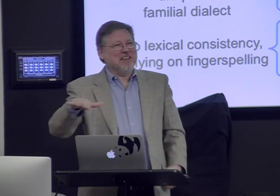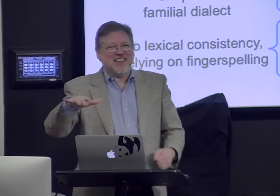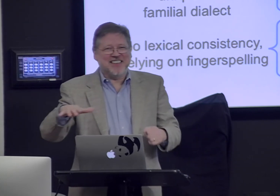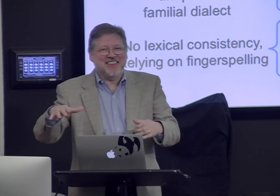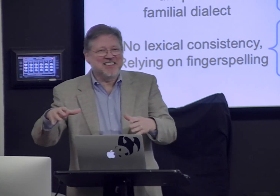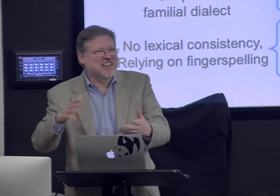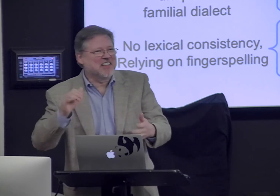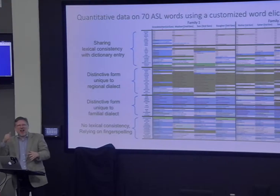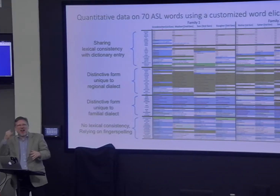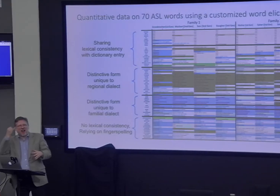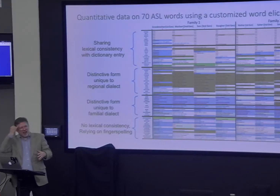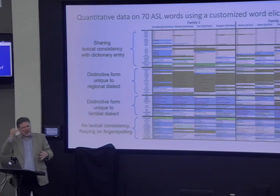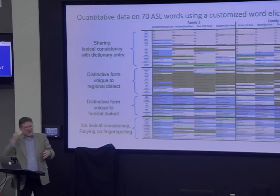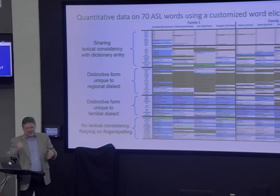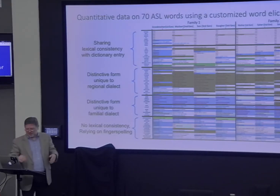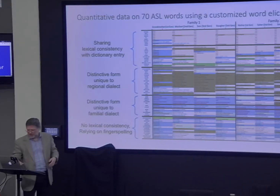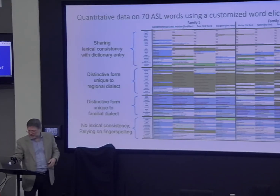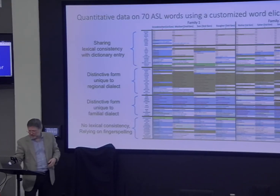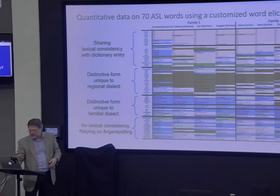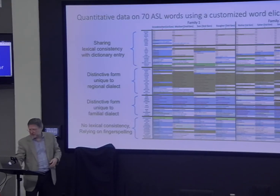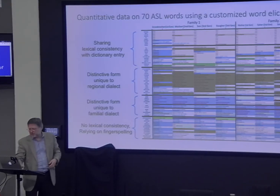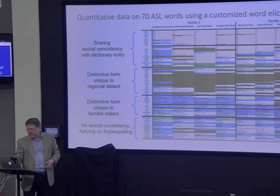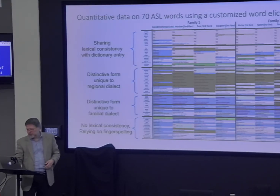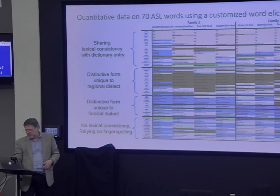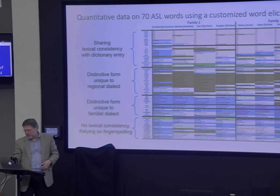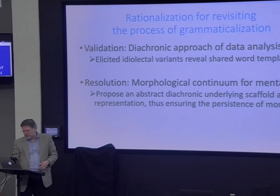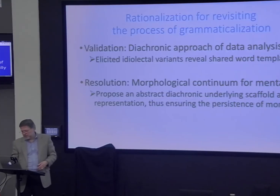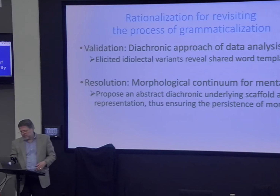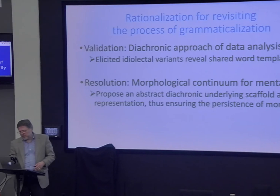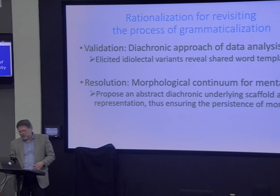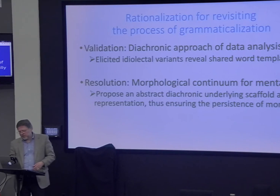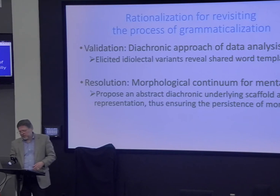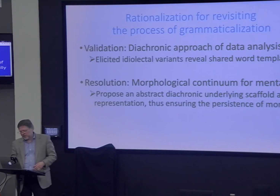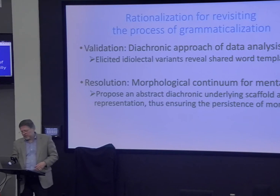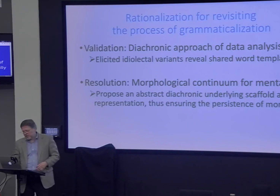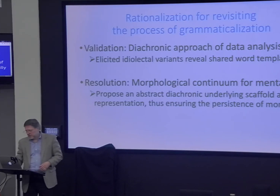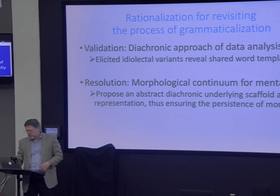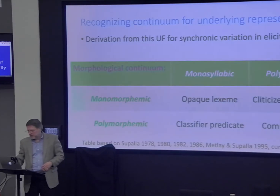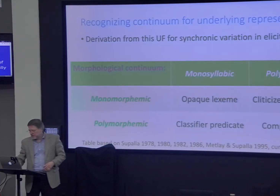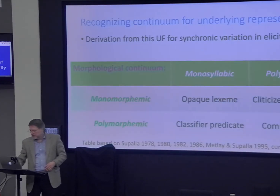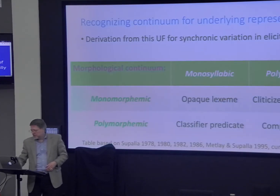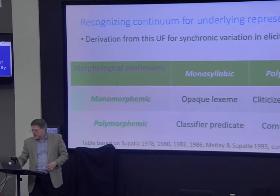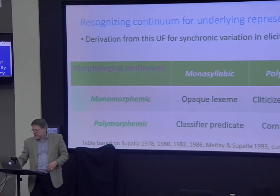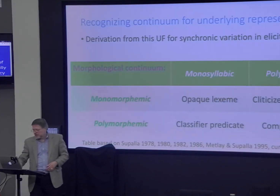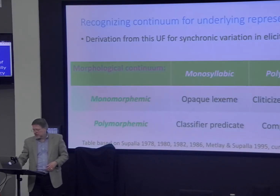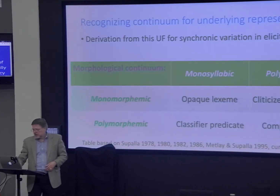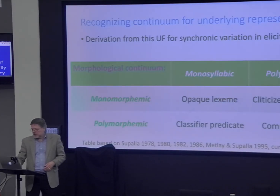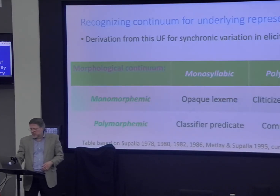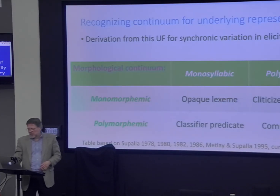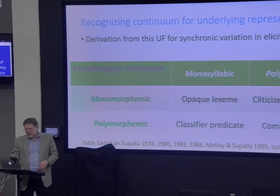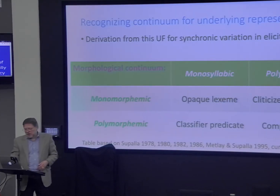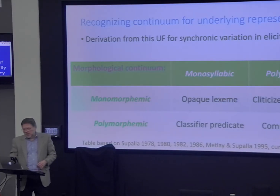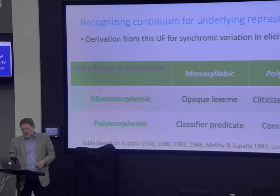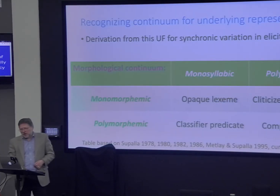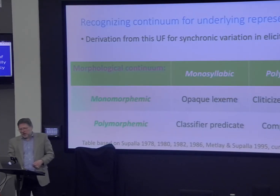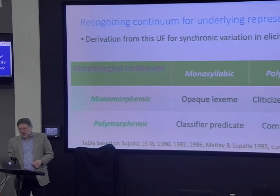were items that really there was no lexical consistency for, and so people ended up relying on finger spelling when they were presented with those